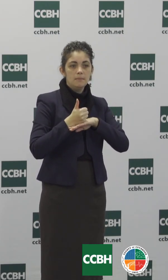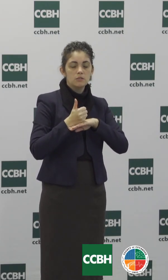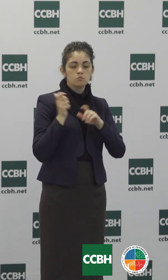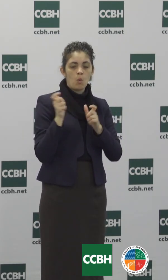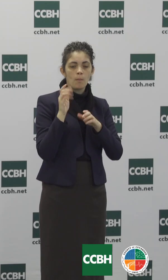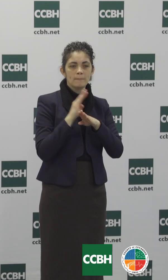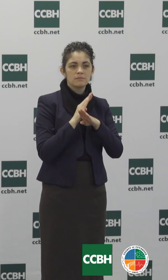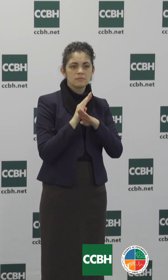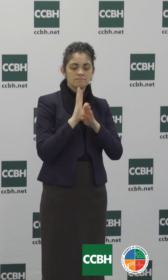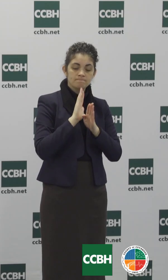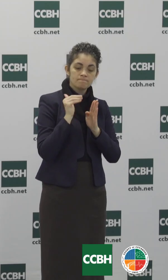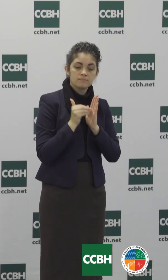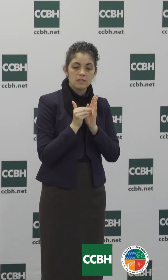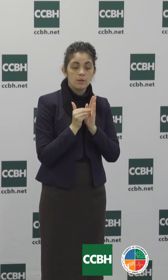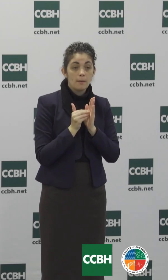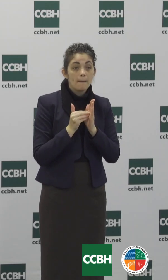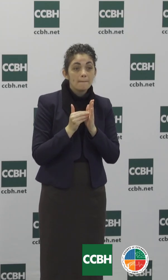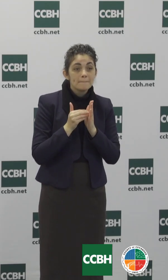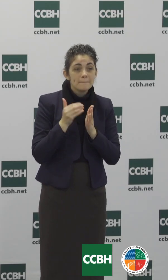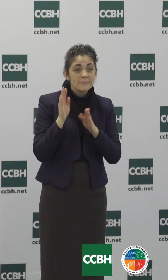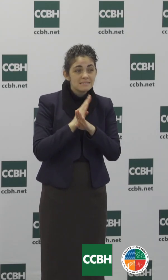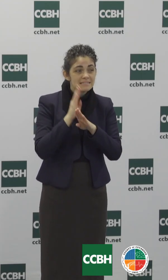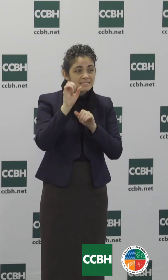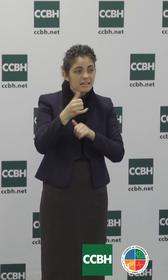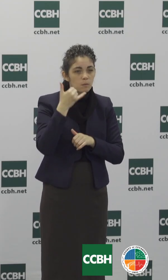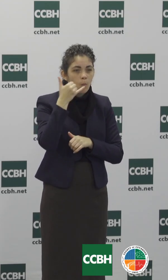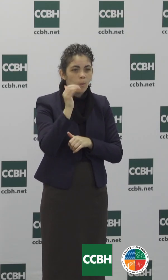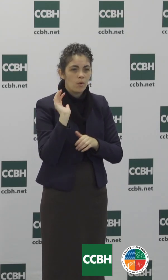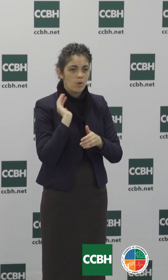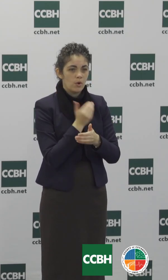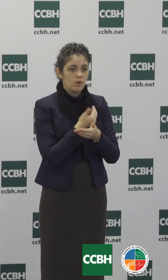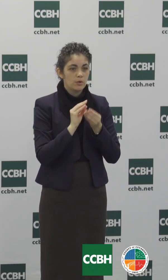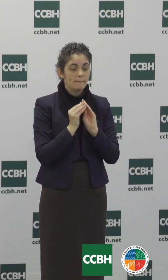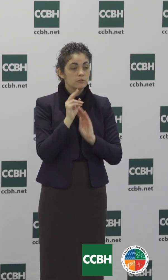Center. Businesses can call our number,